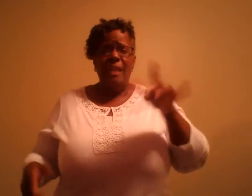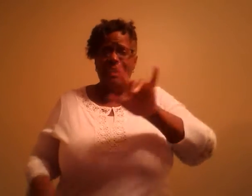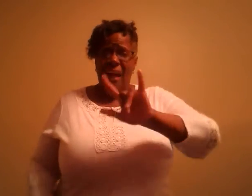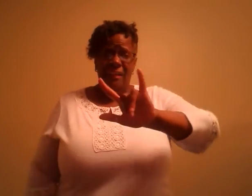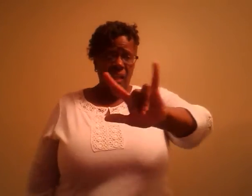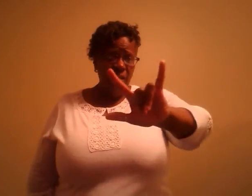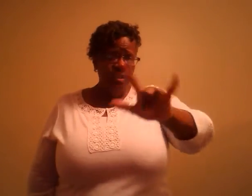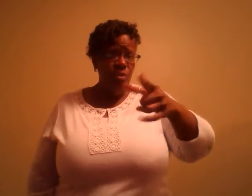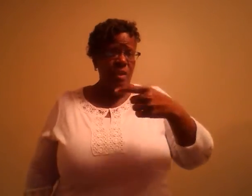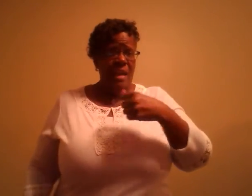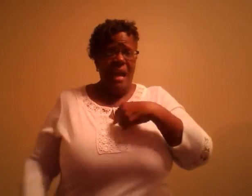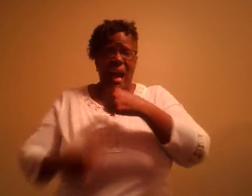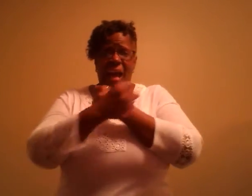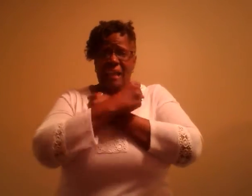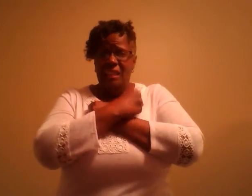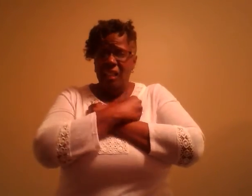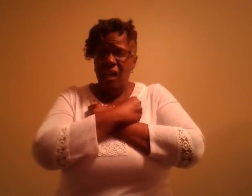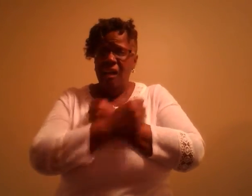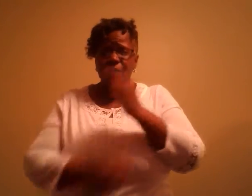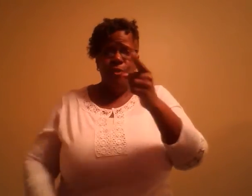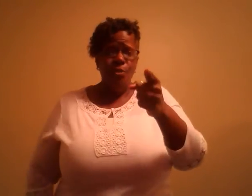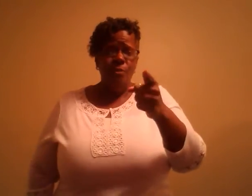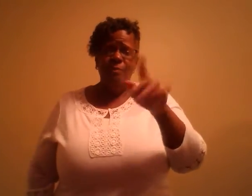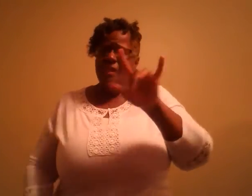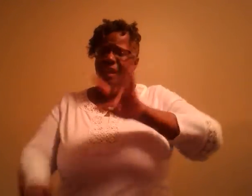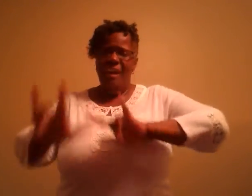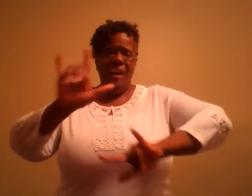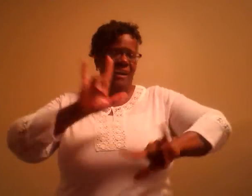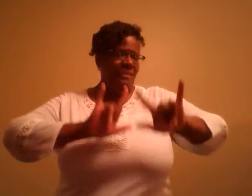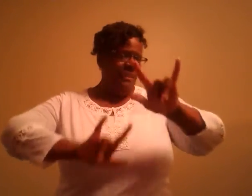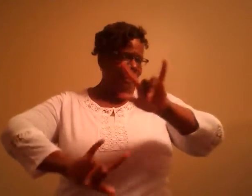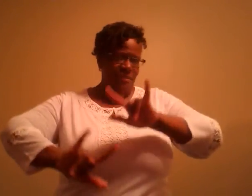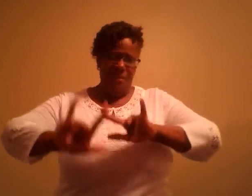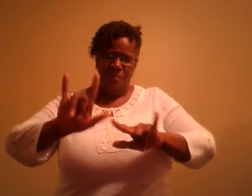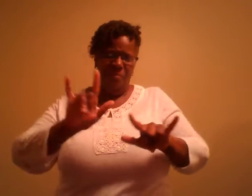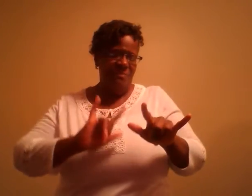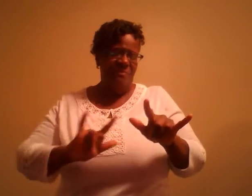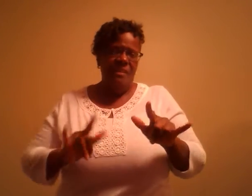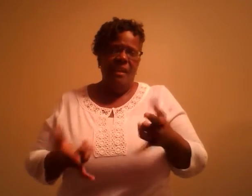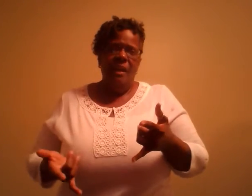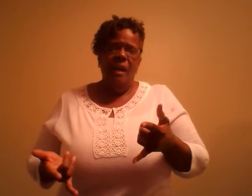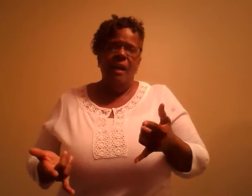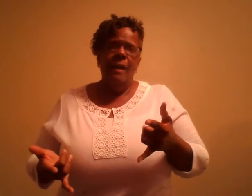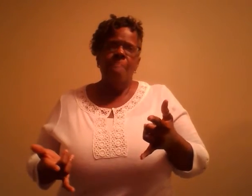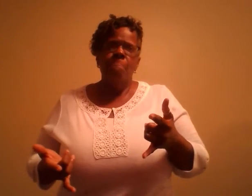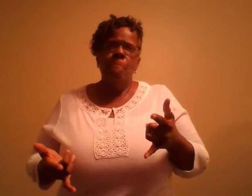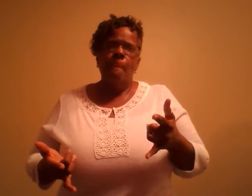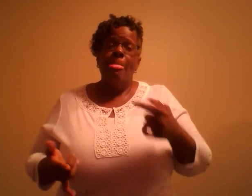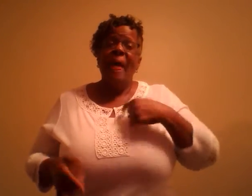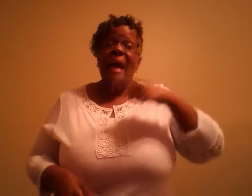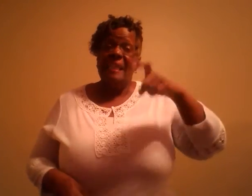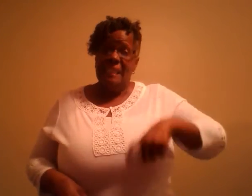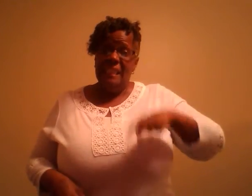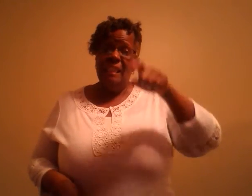that. I love you. I love you. I love you. Um, I need